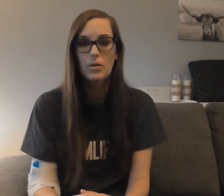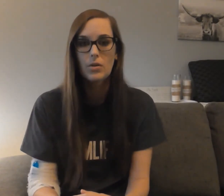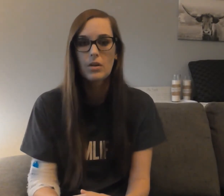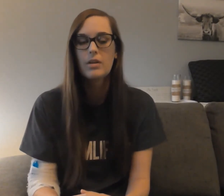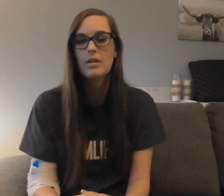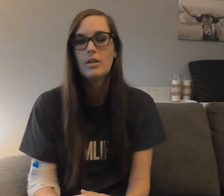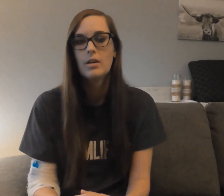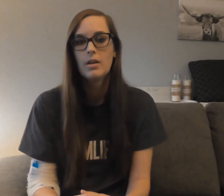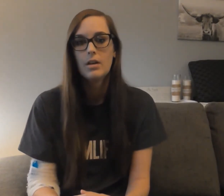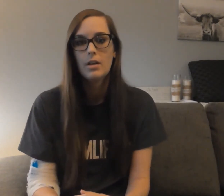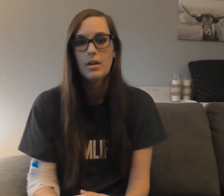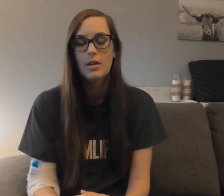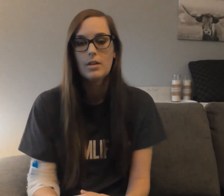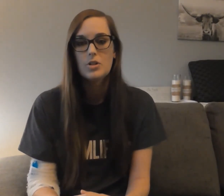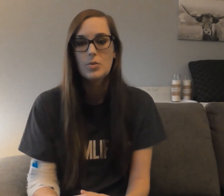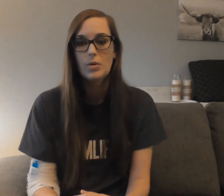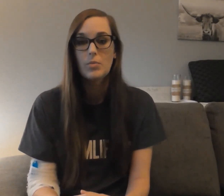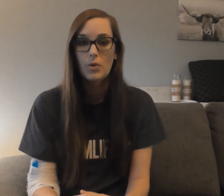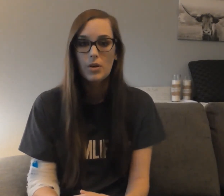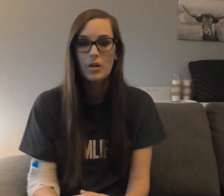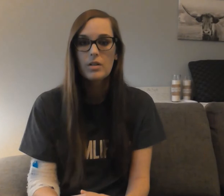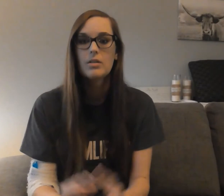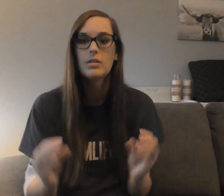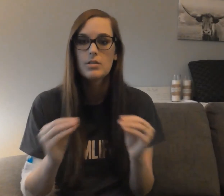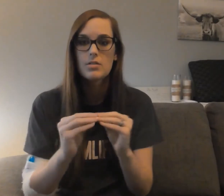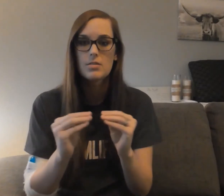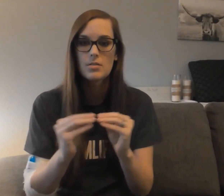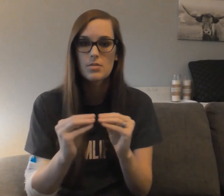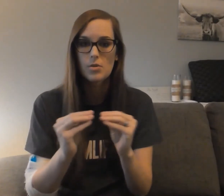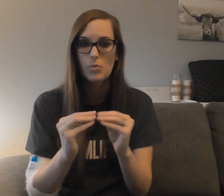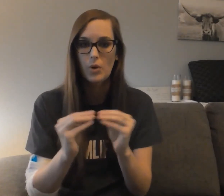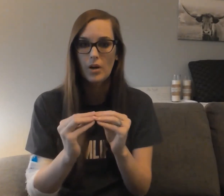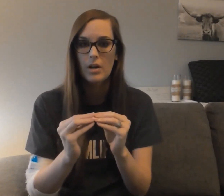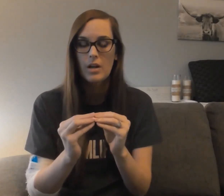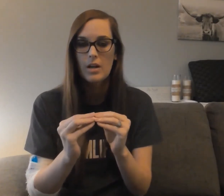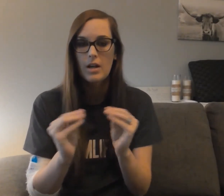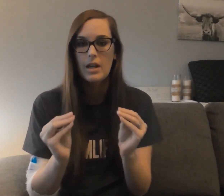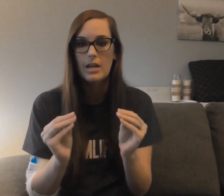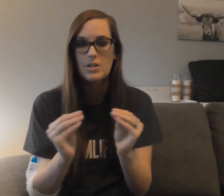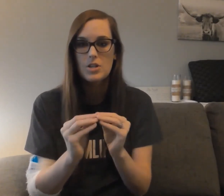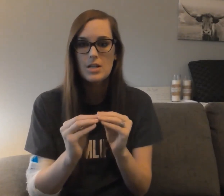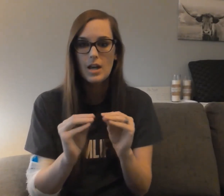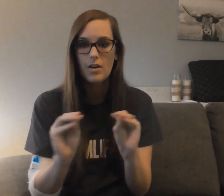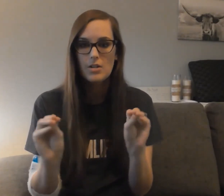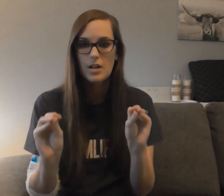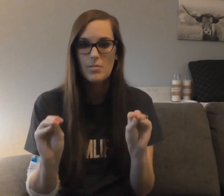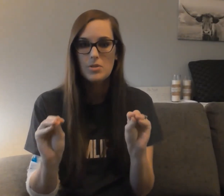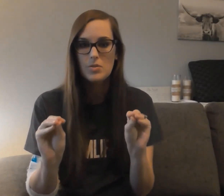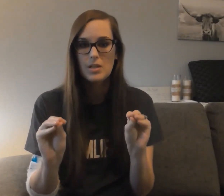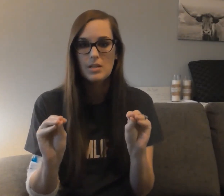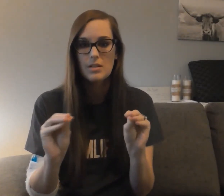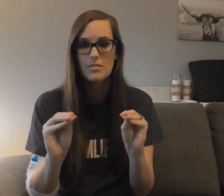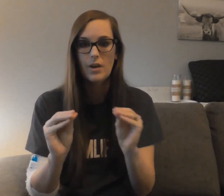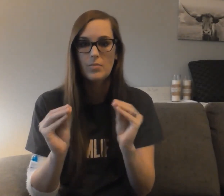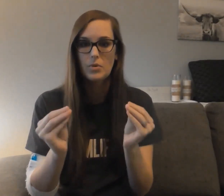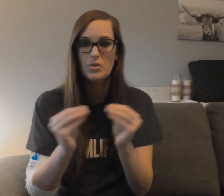milk. Do you want more? So more. And she had a hard time doing this fine motor